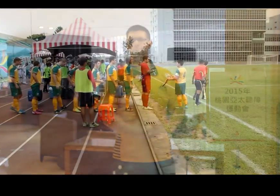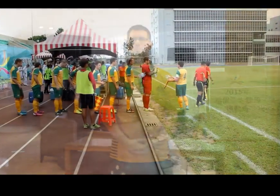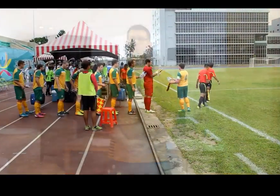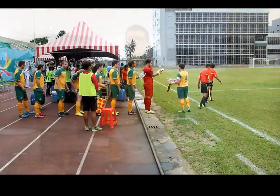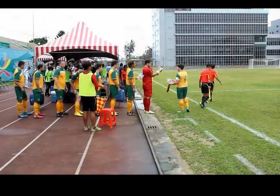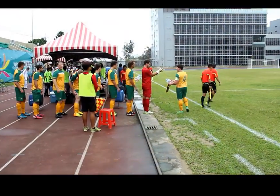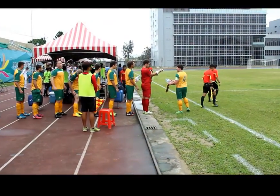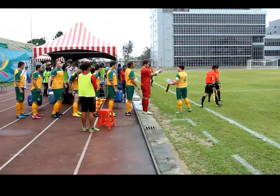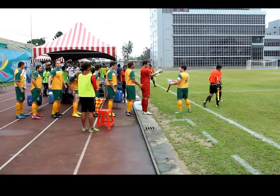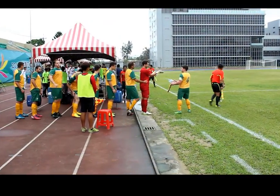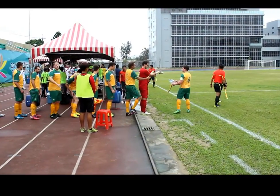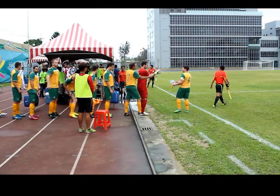yesterday.